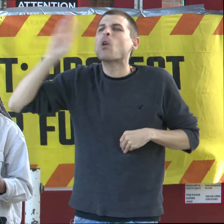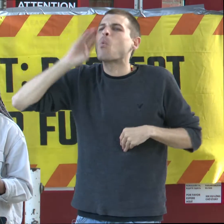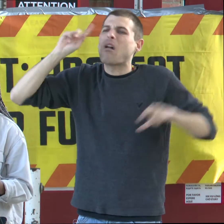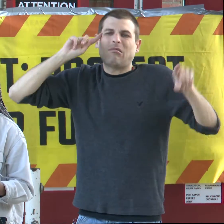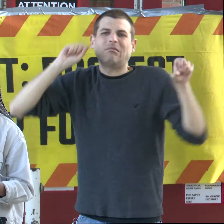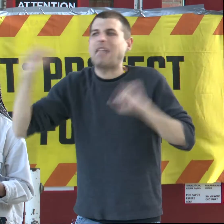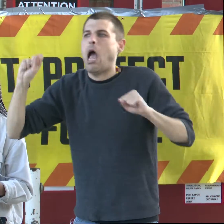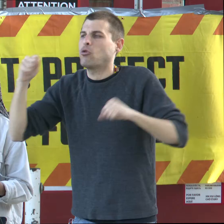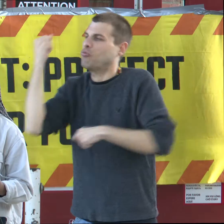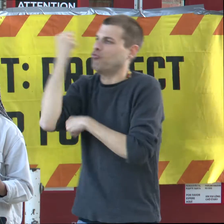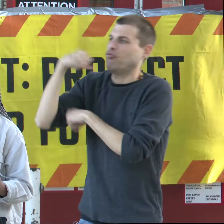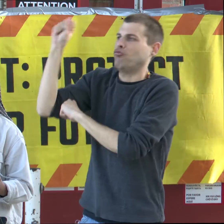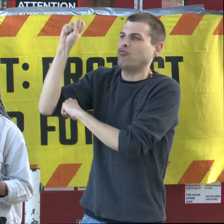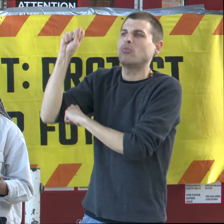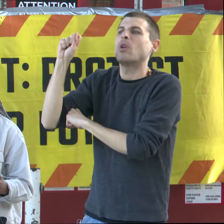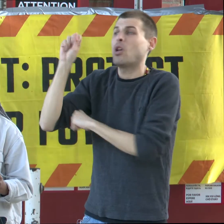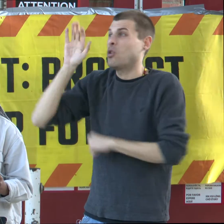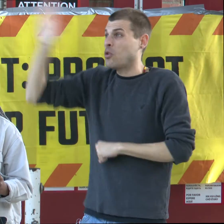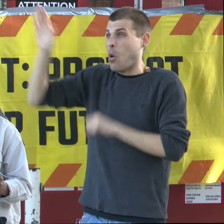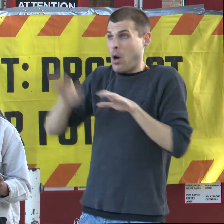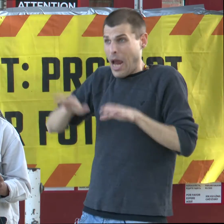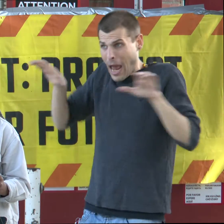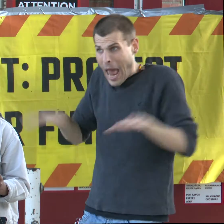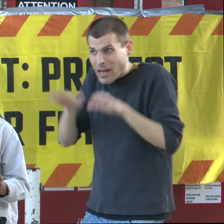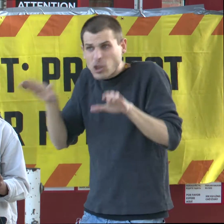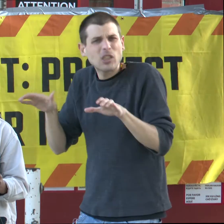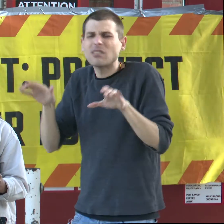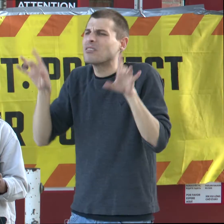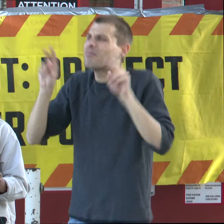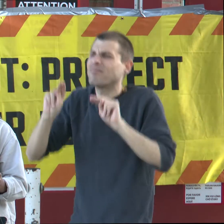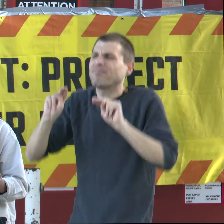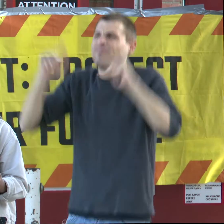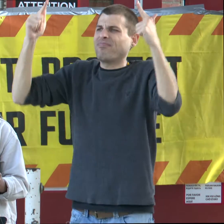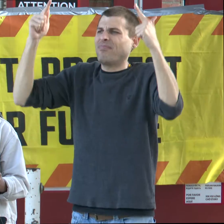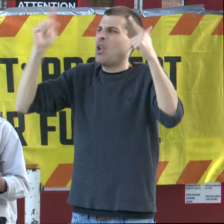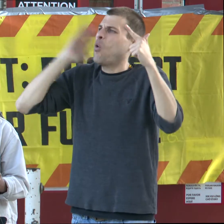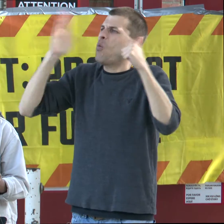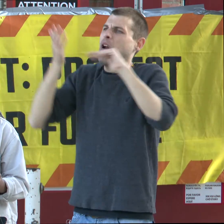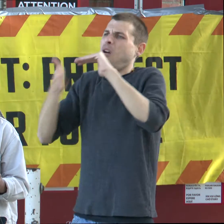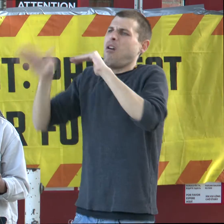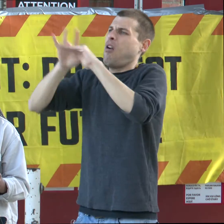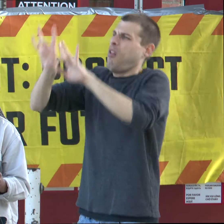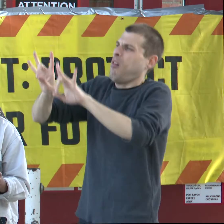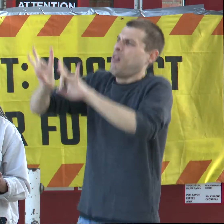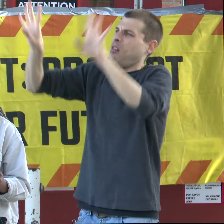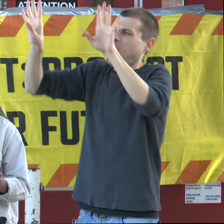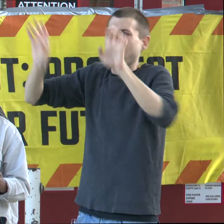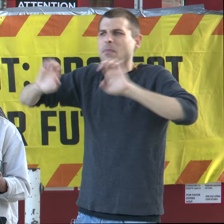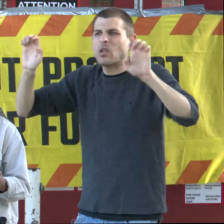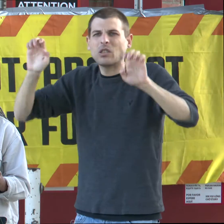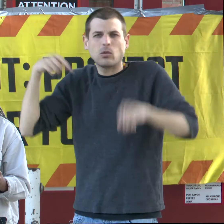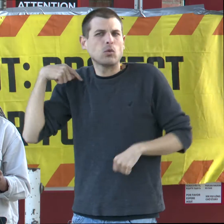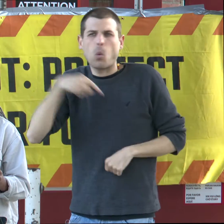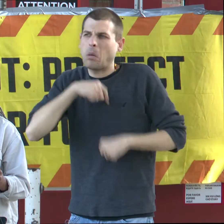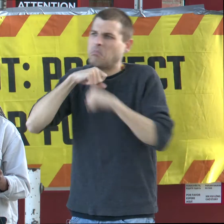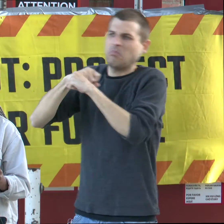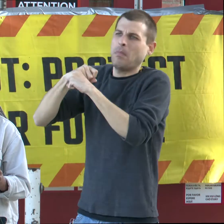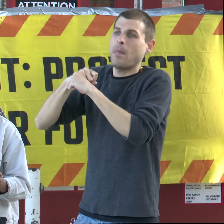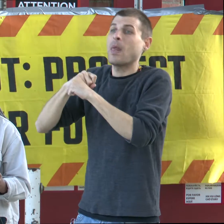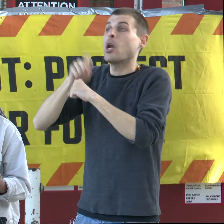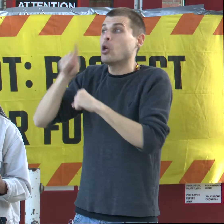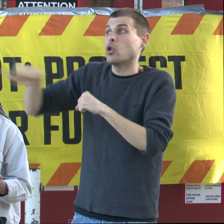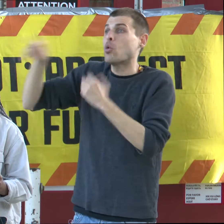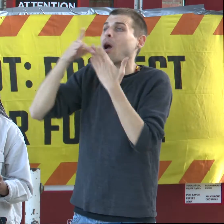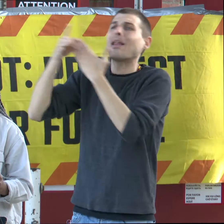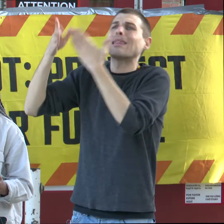when actions are being taken to worsen this crisis that's already looming over us. Climate leaders don't widen freeways.